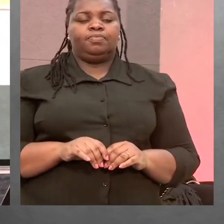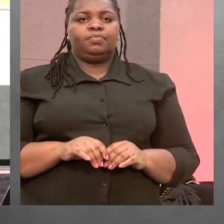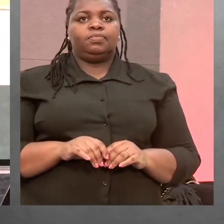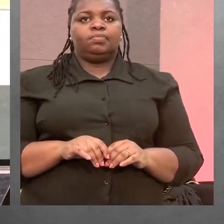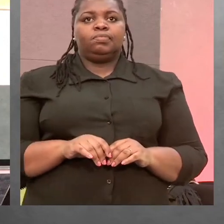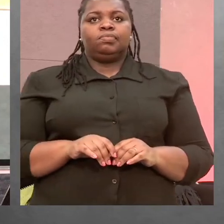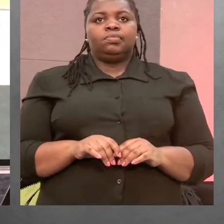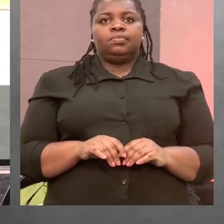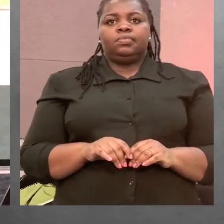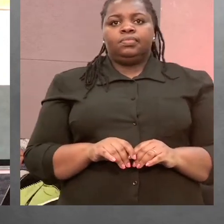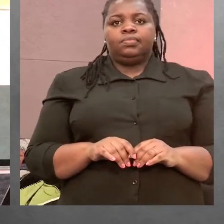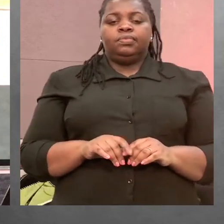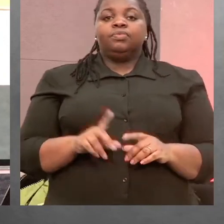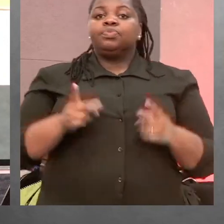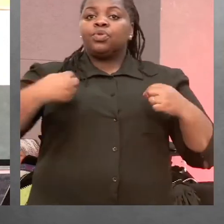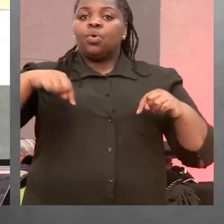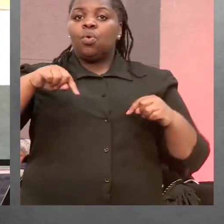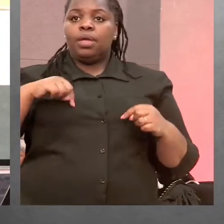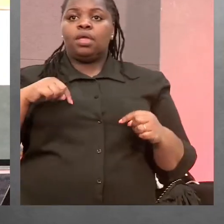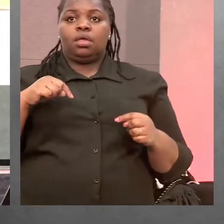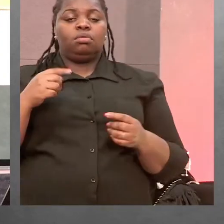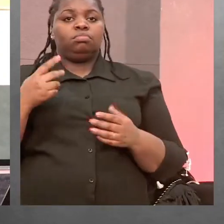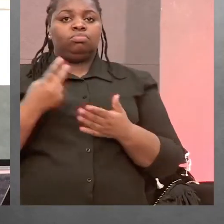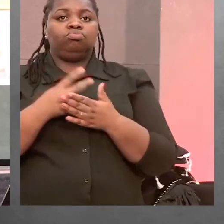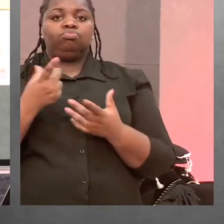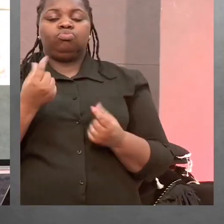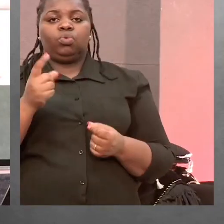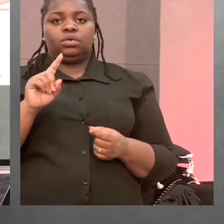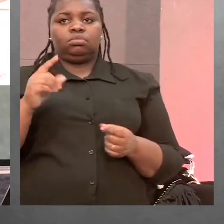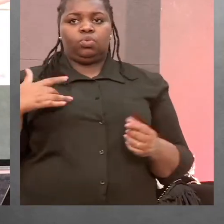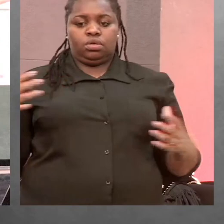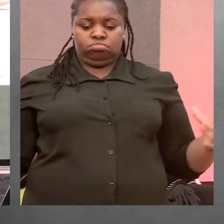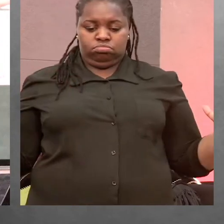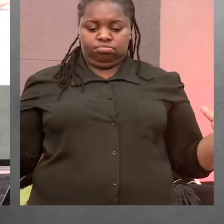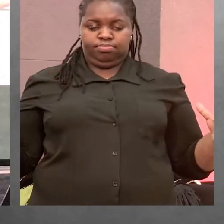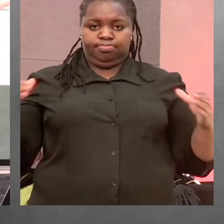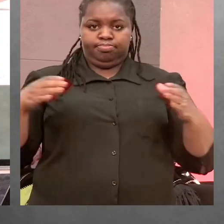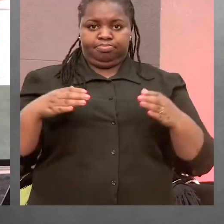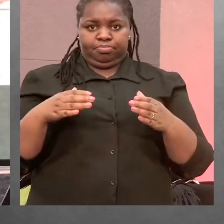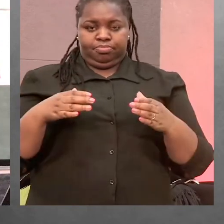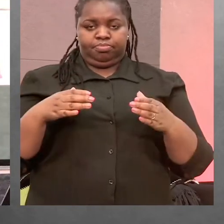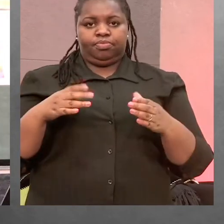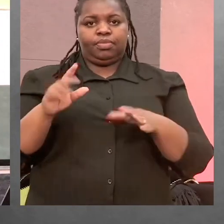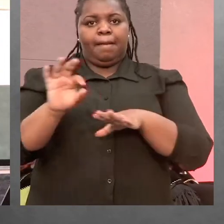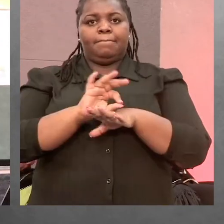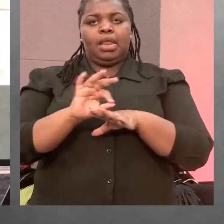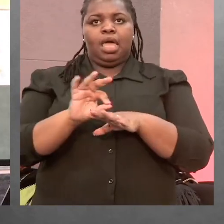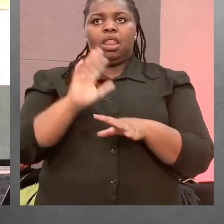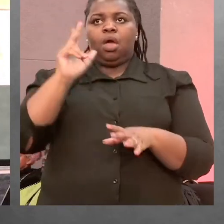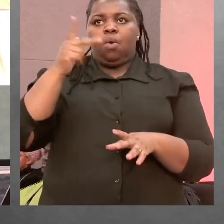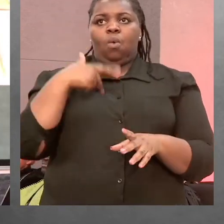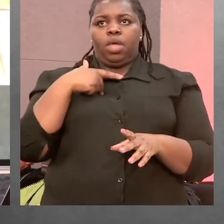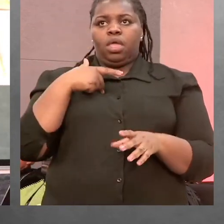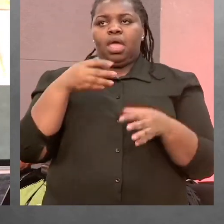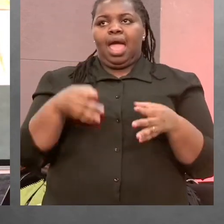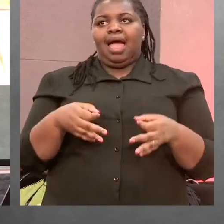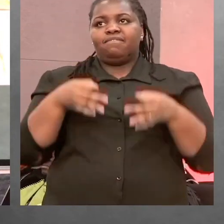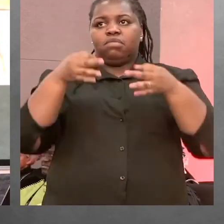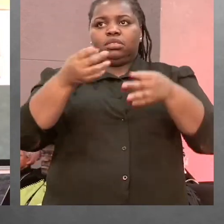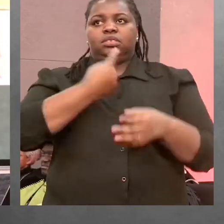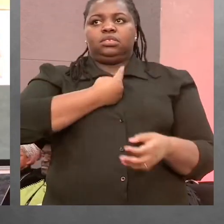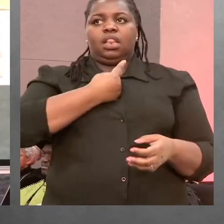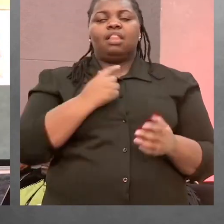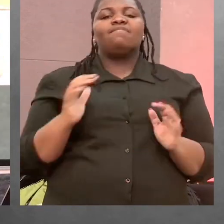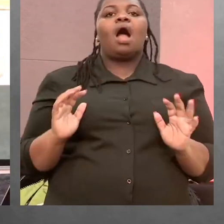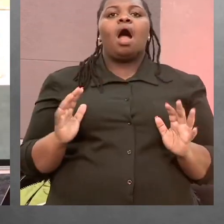And we used to, you know, come together and plan how we're going to advance ourselves